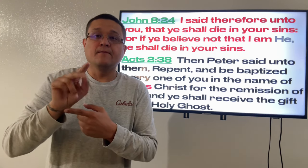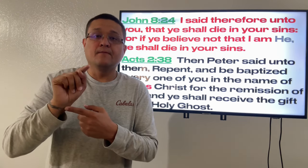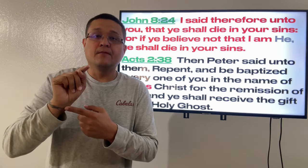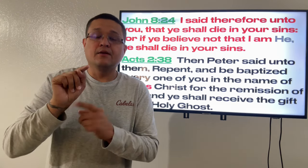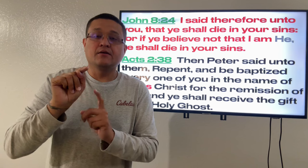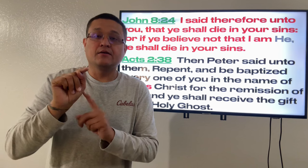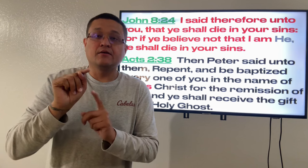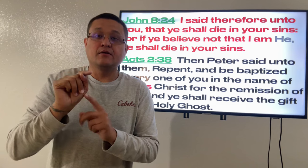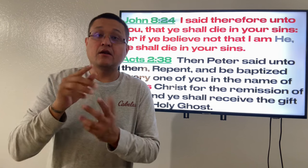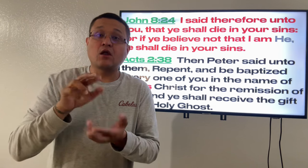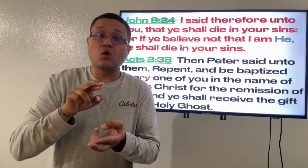Repent.